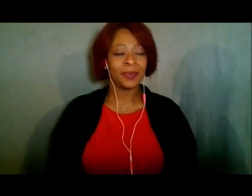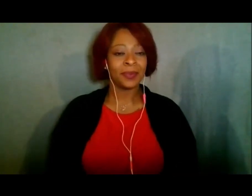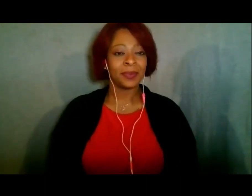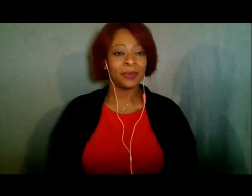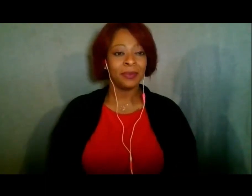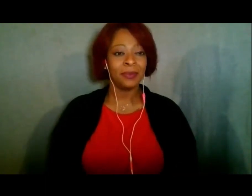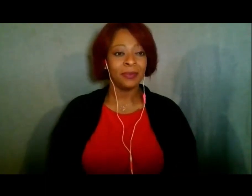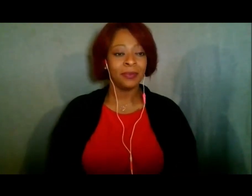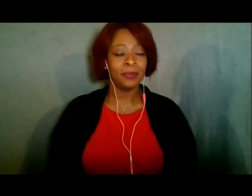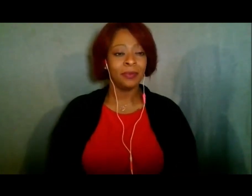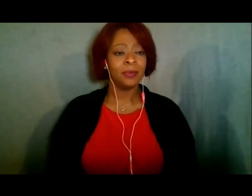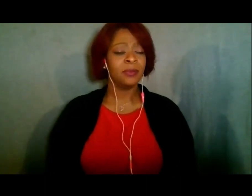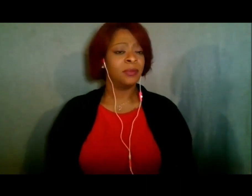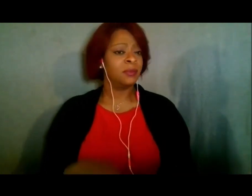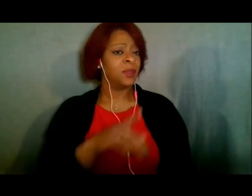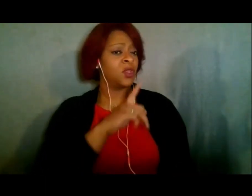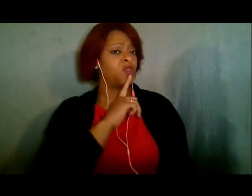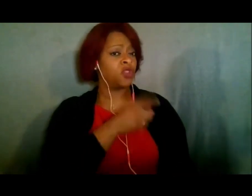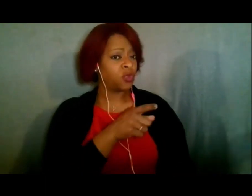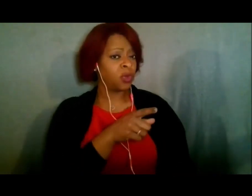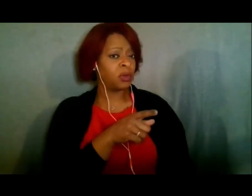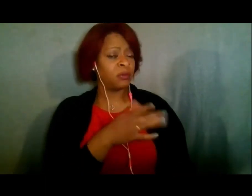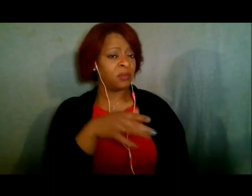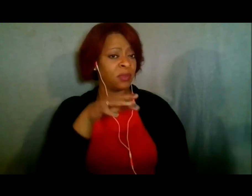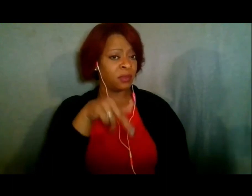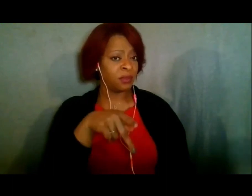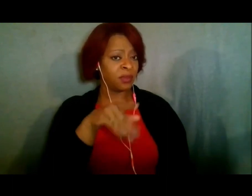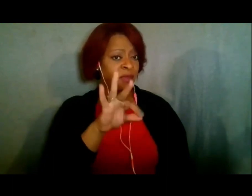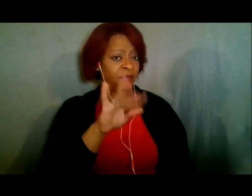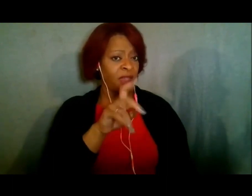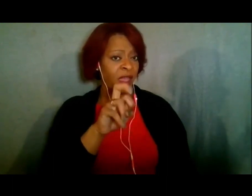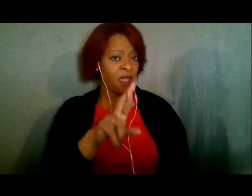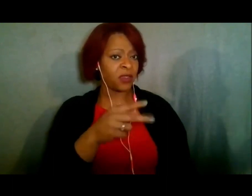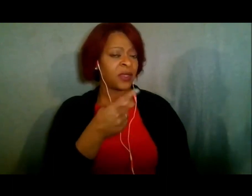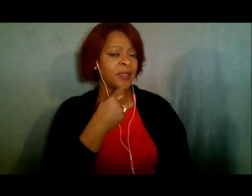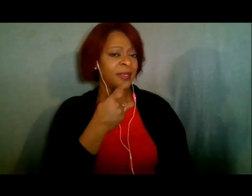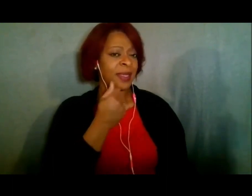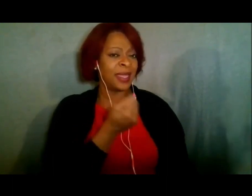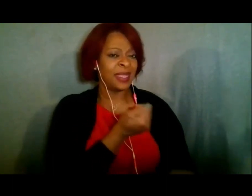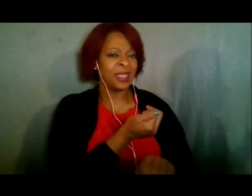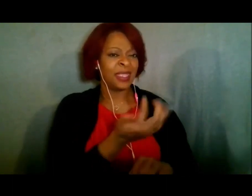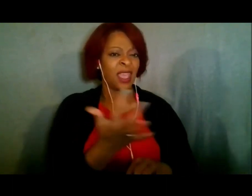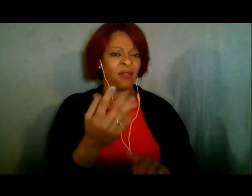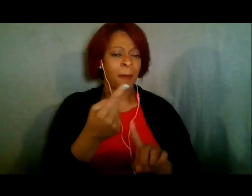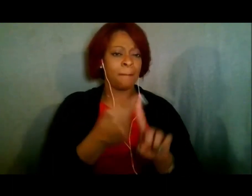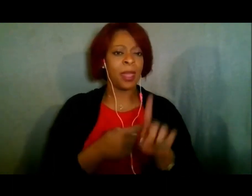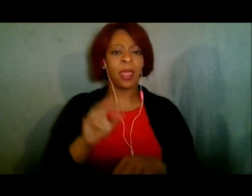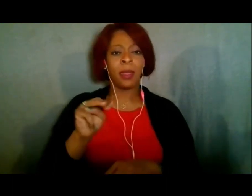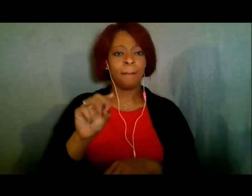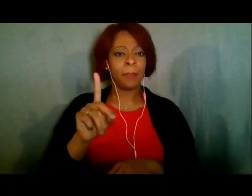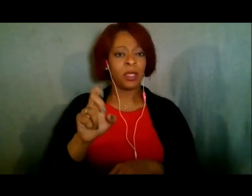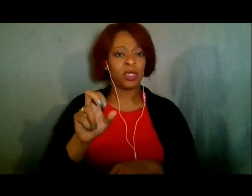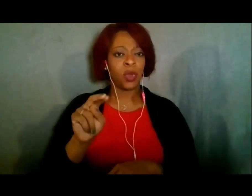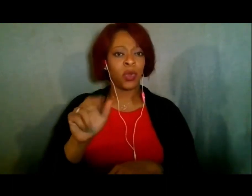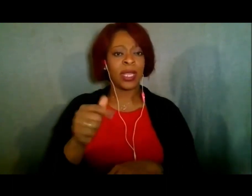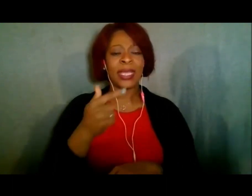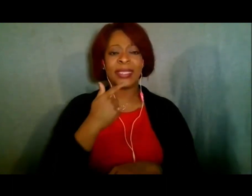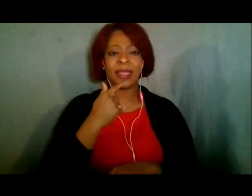And is it true right now that Pfizer has said several months and Moderna has said potentially 1 year?